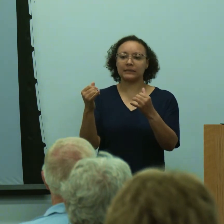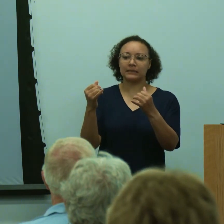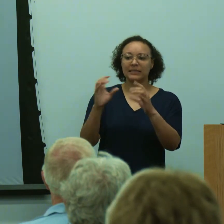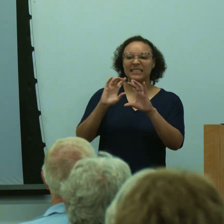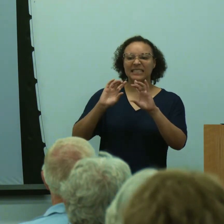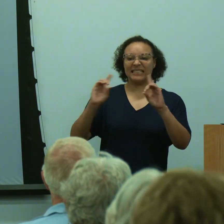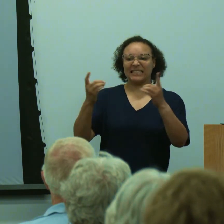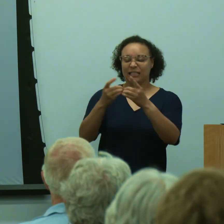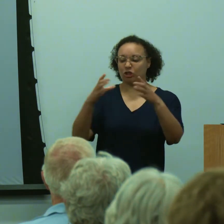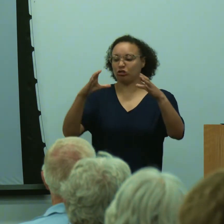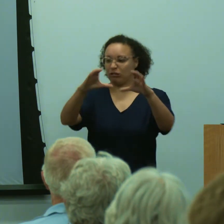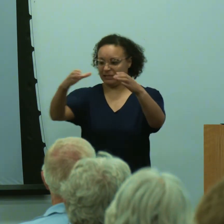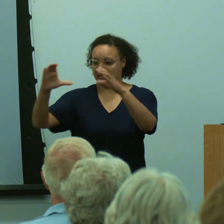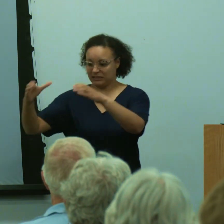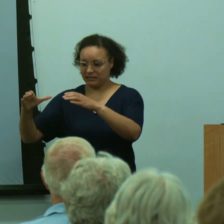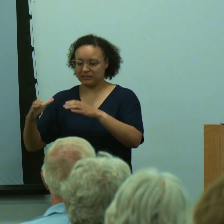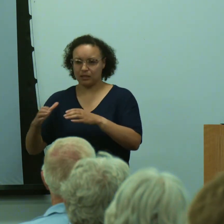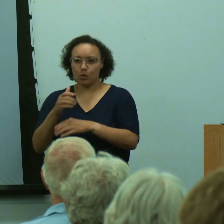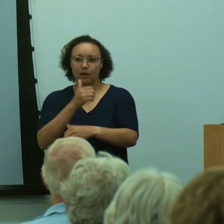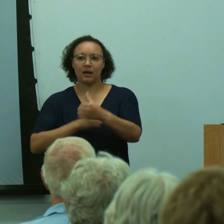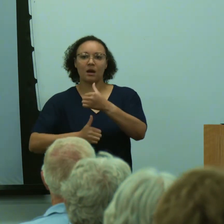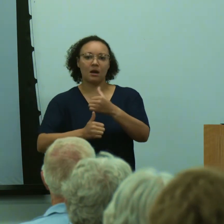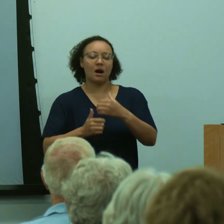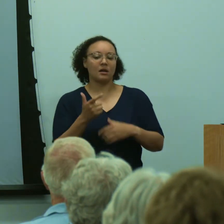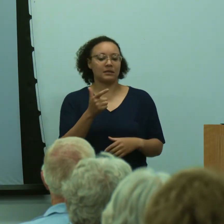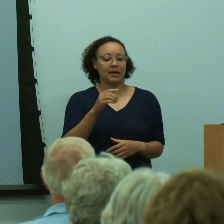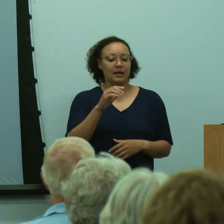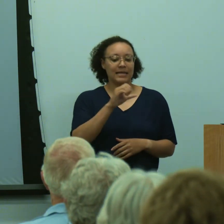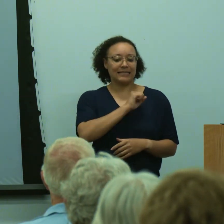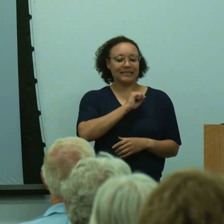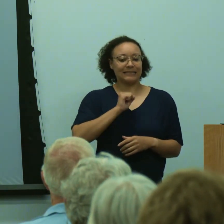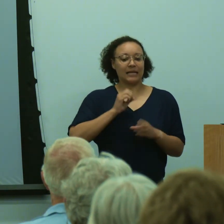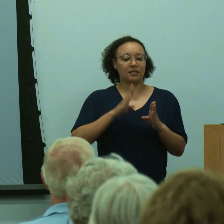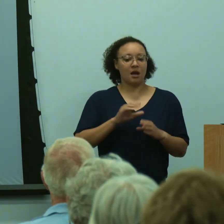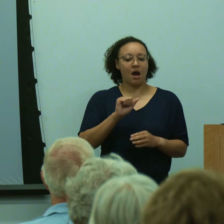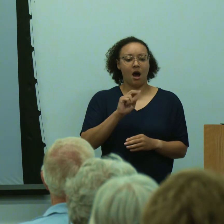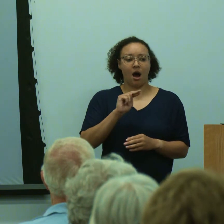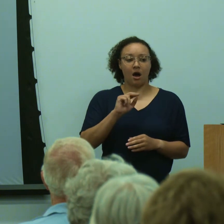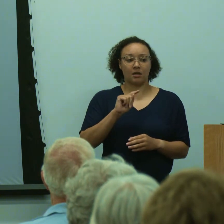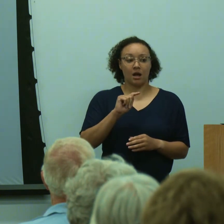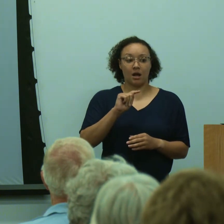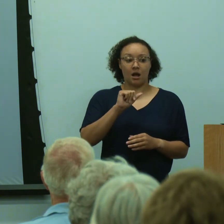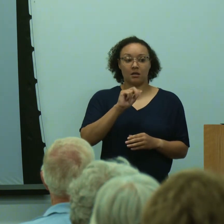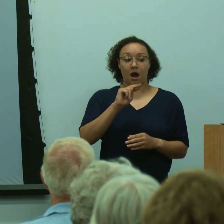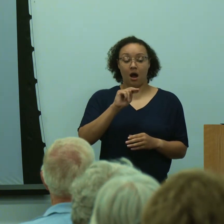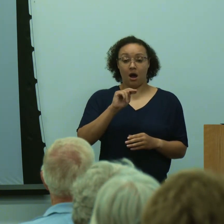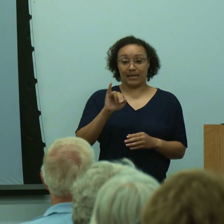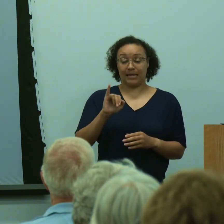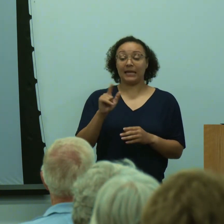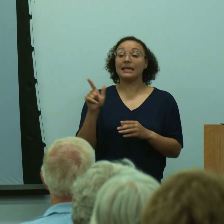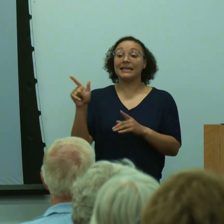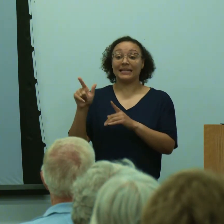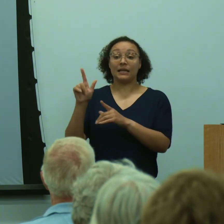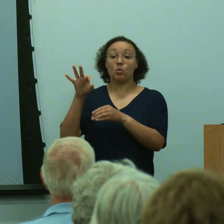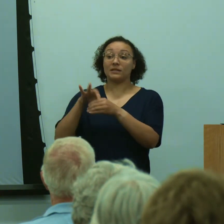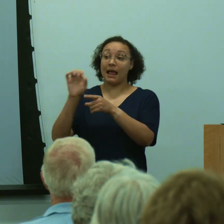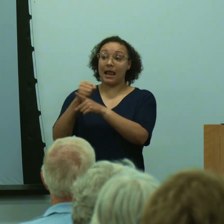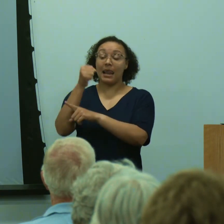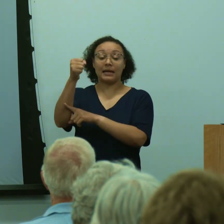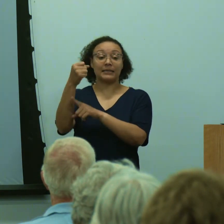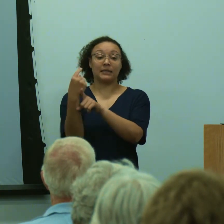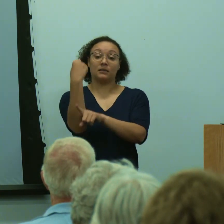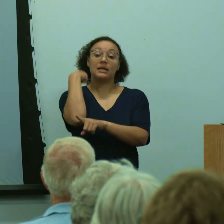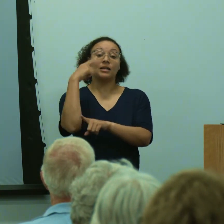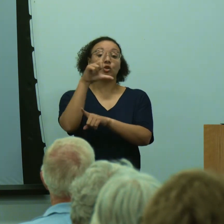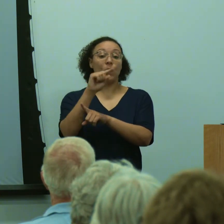of Senator Tommy's district, okay? So he was elected in